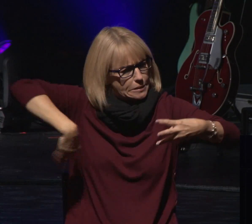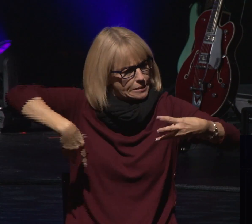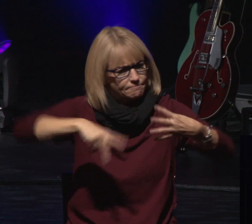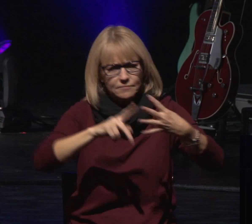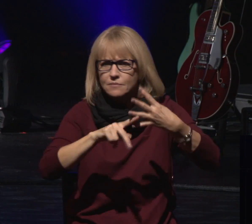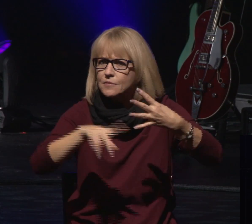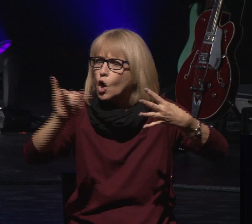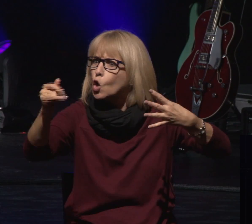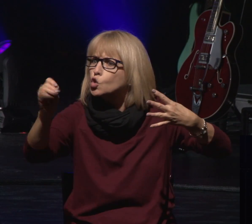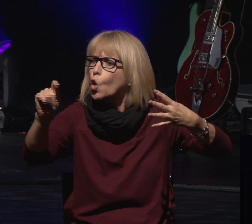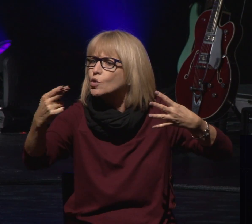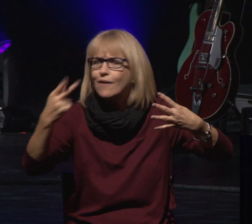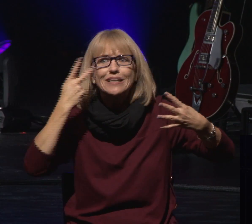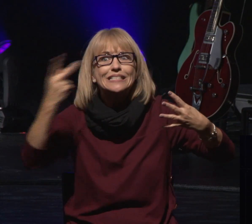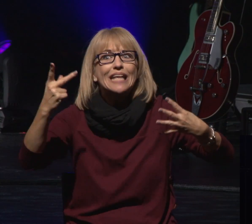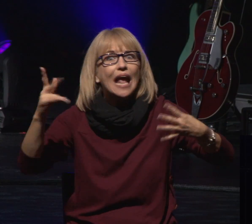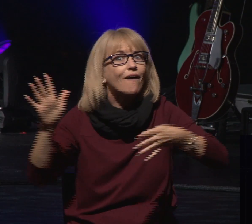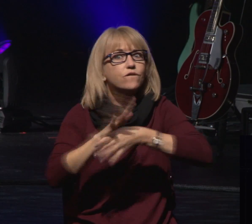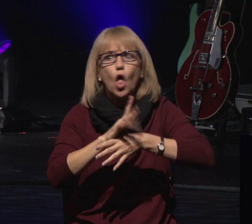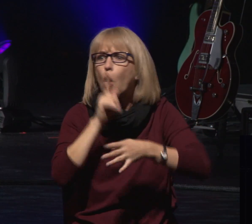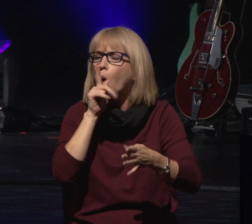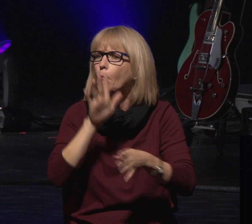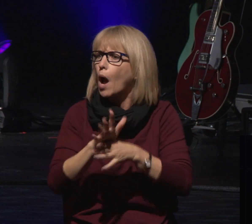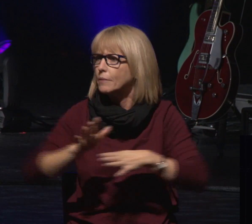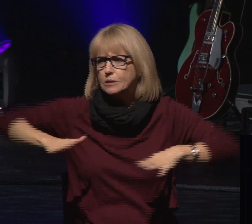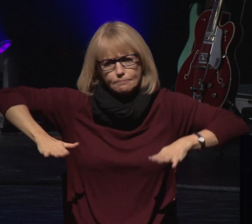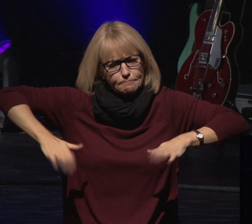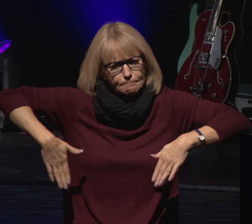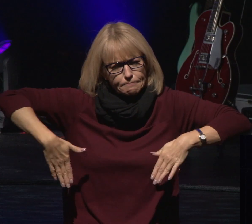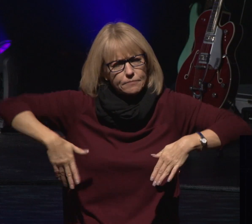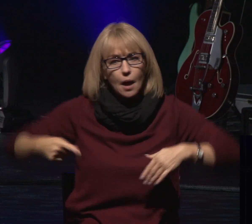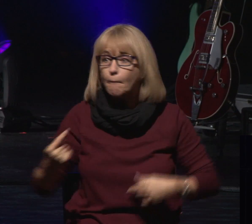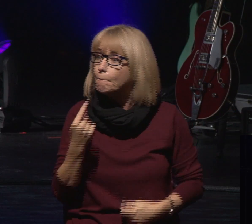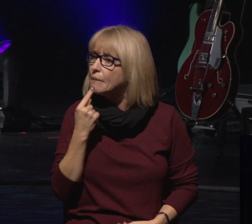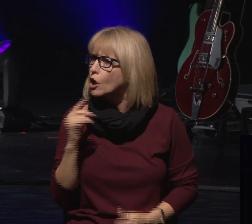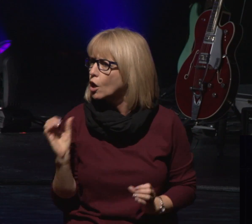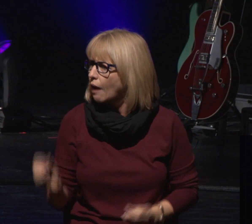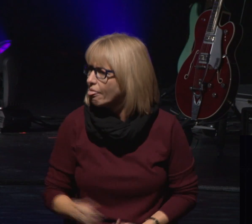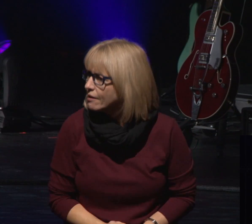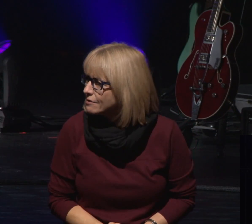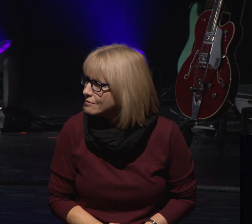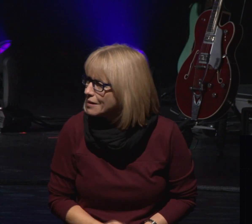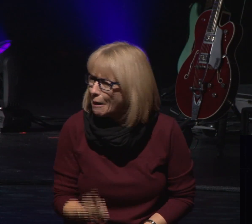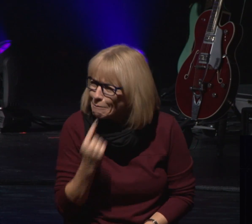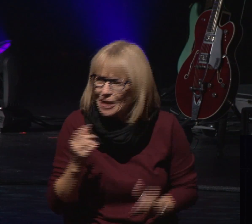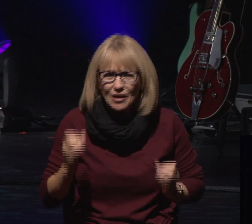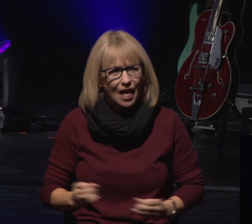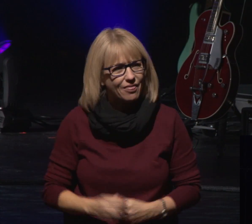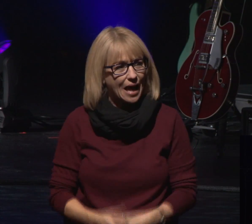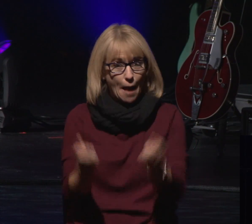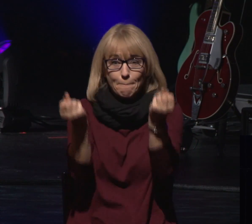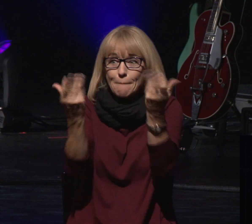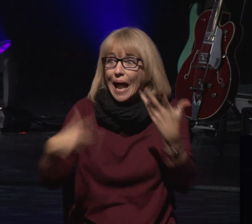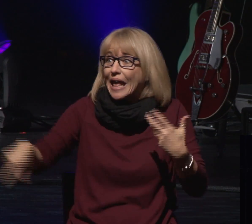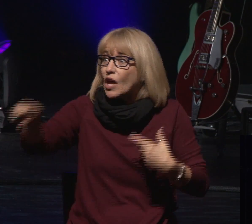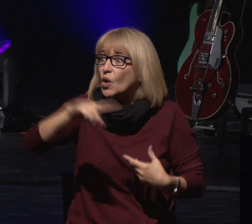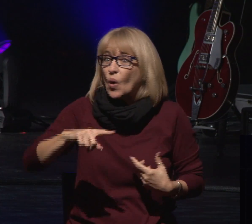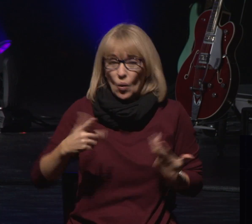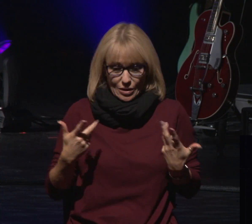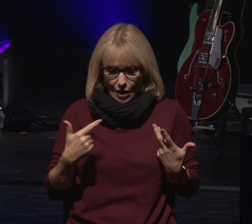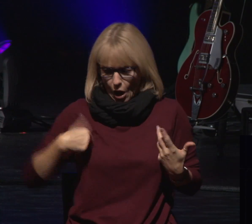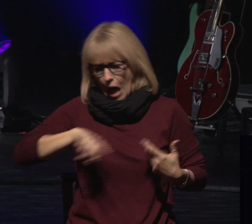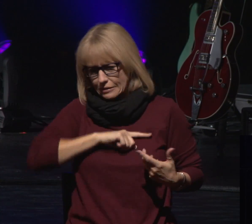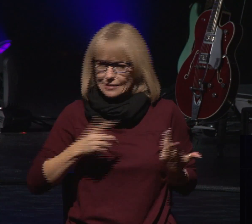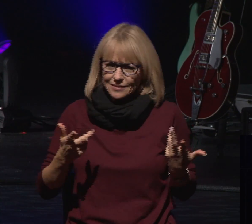God. But none of them became bitter. Some of us, you have these goals, these achievements, things that you think need to